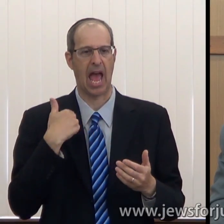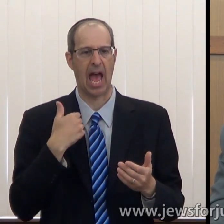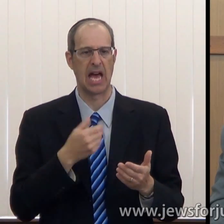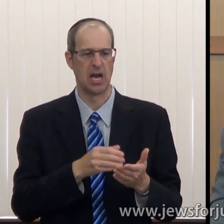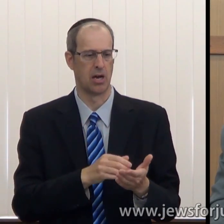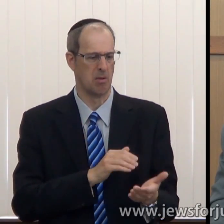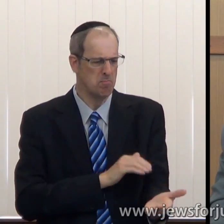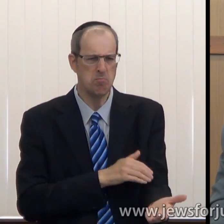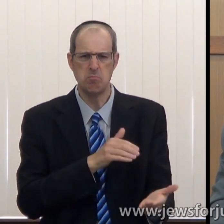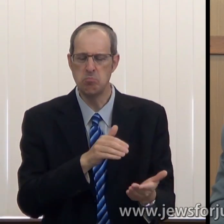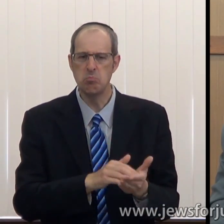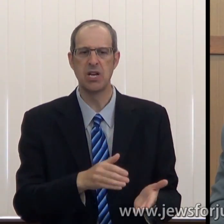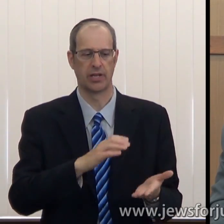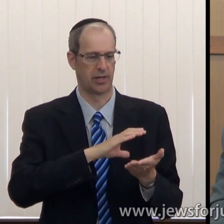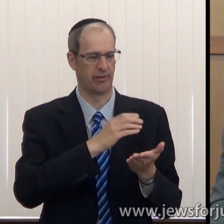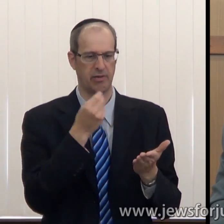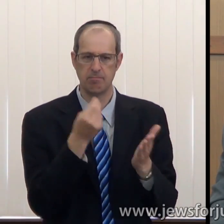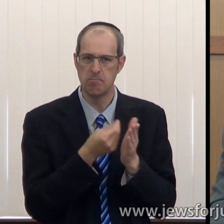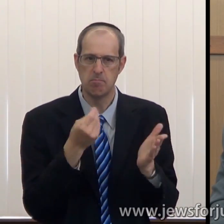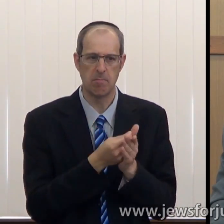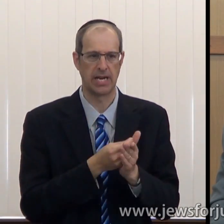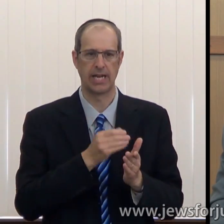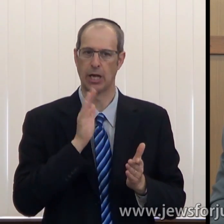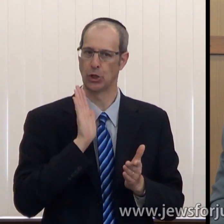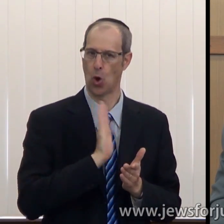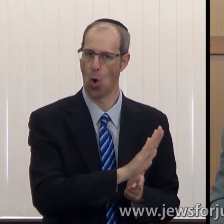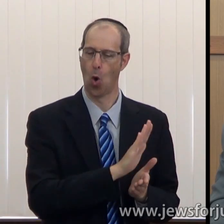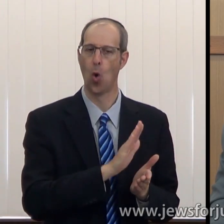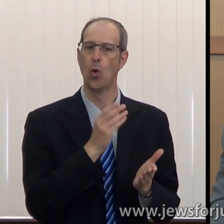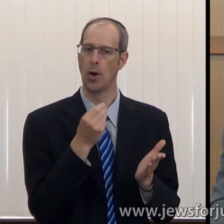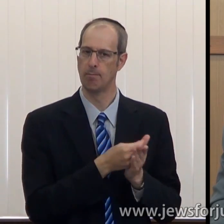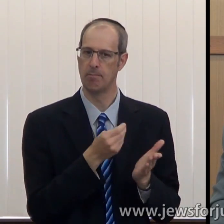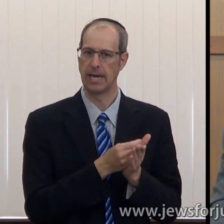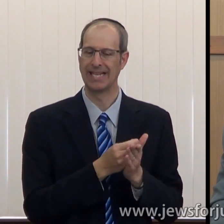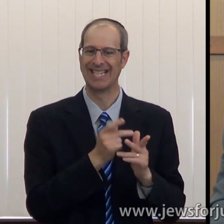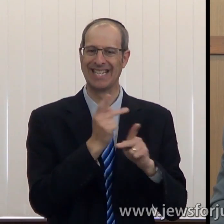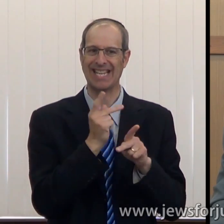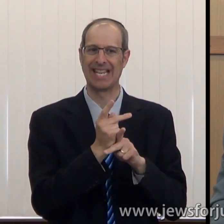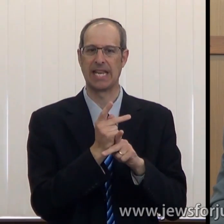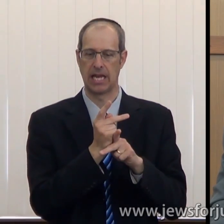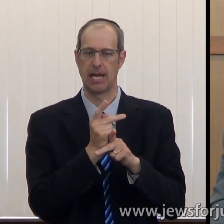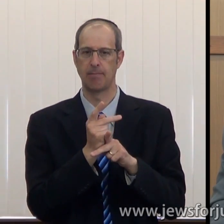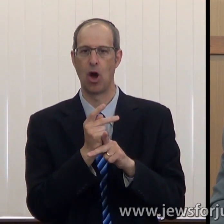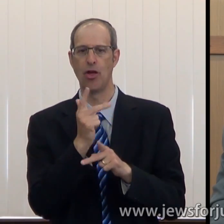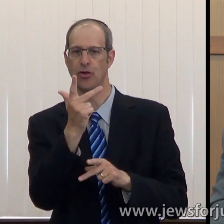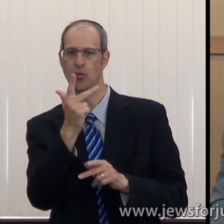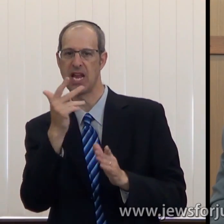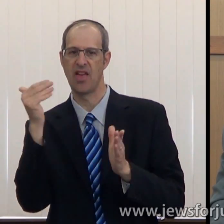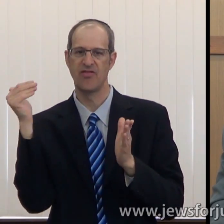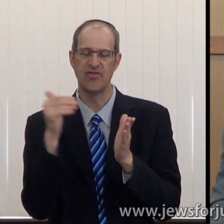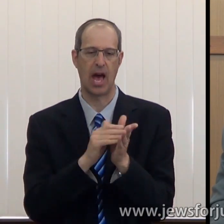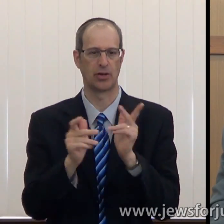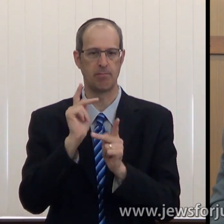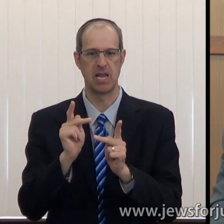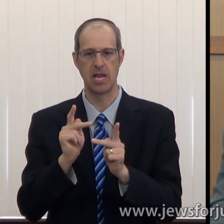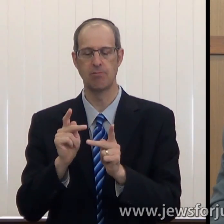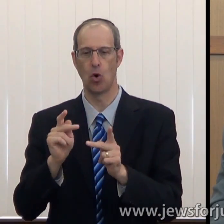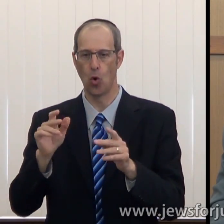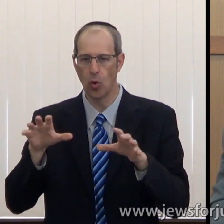dollars of his own money to keep 3,000, he had 3,000 people working for